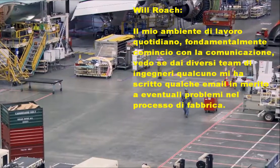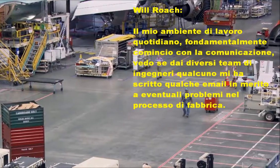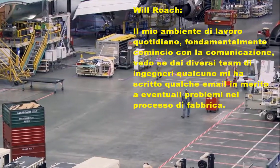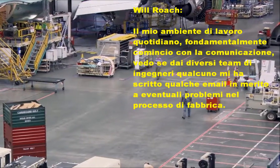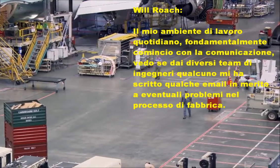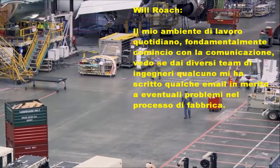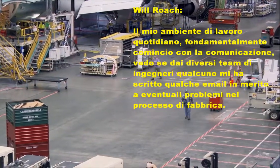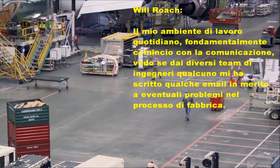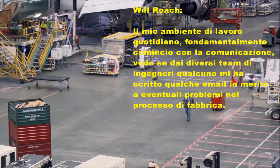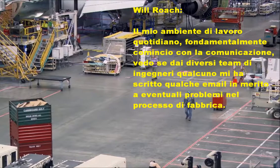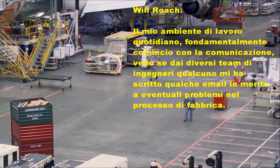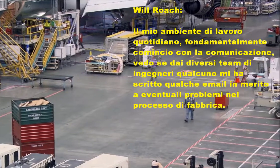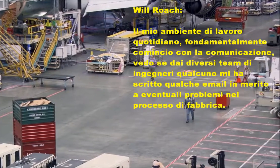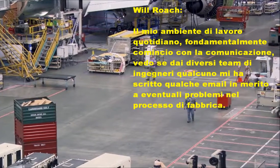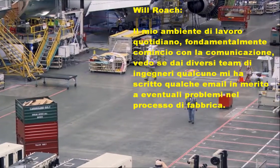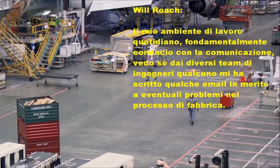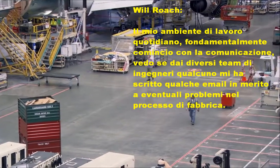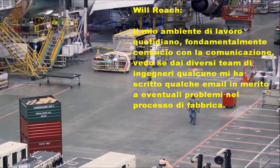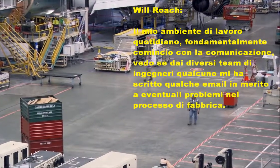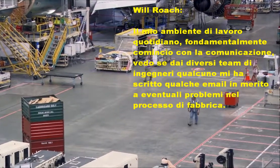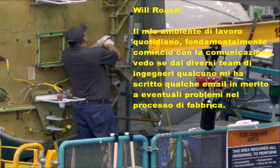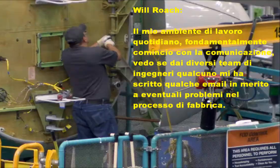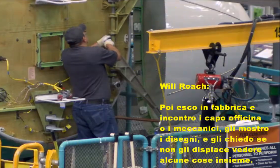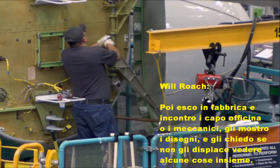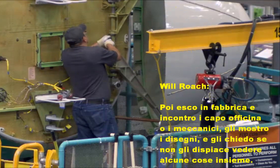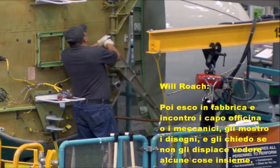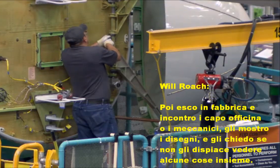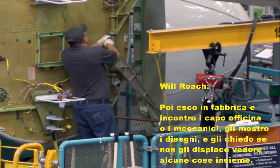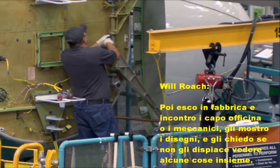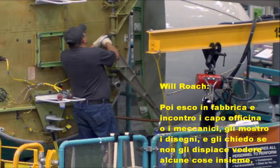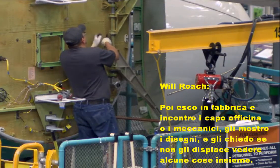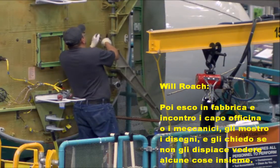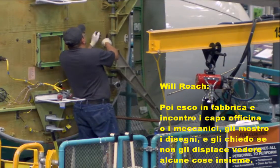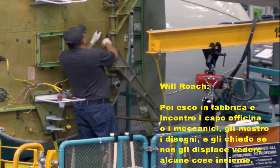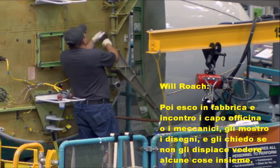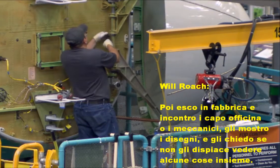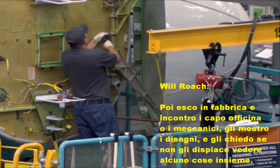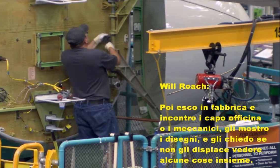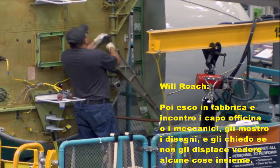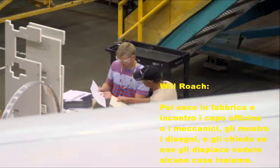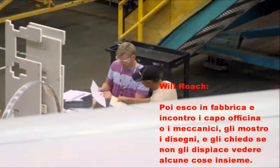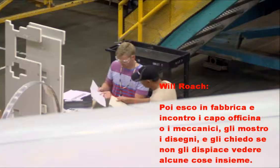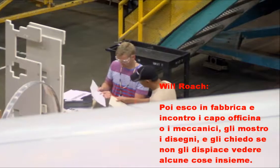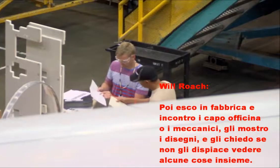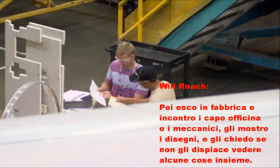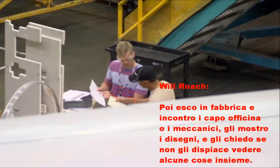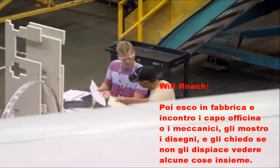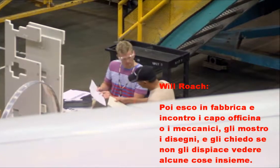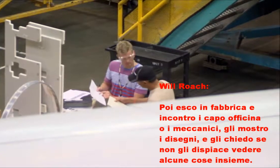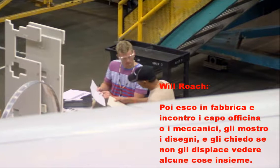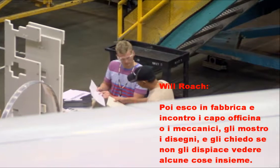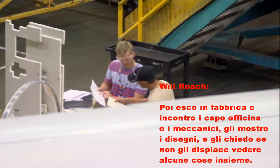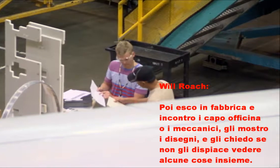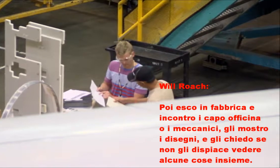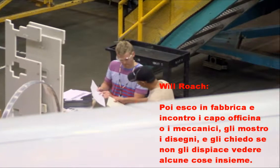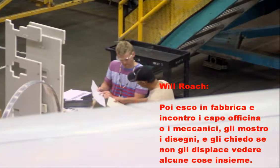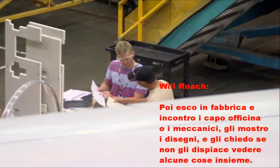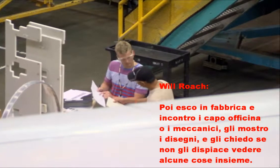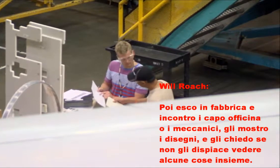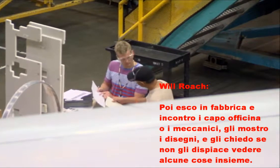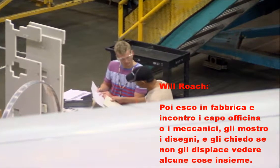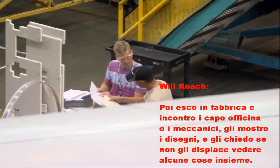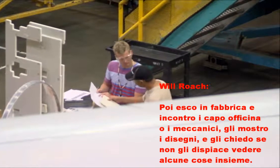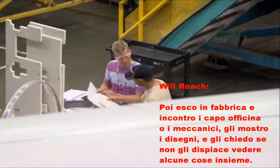Then I'll go out to the factory and meet with shop leads or mechanics and show them drawings and ask them if they wouldn't mind looking over some things with